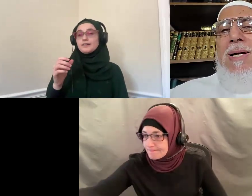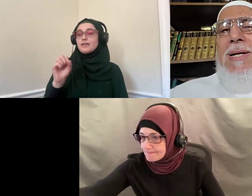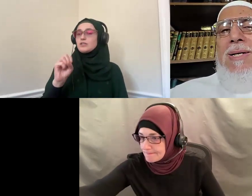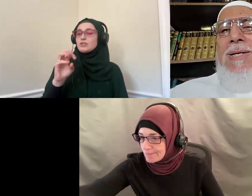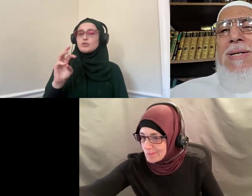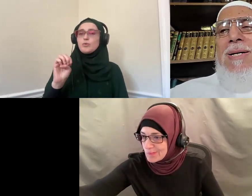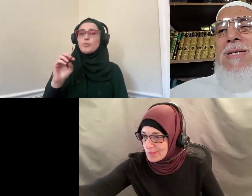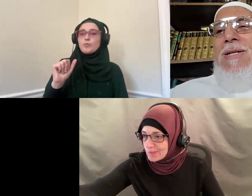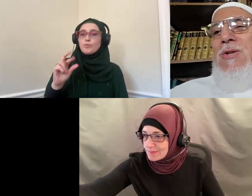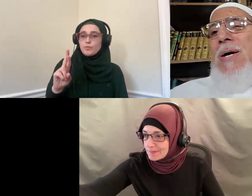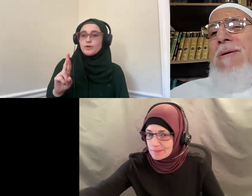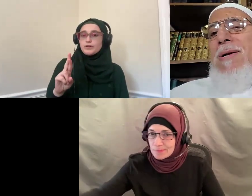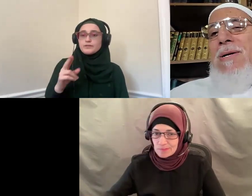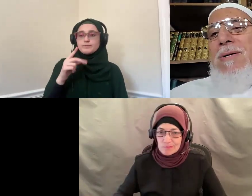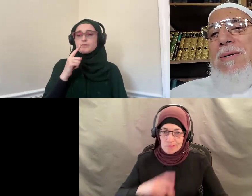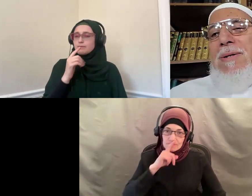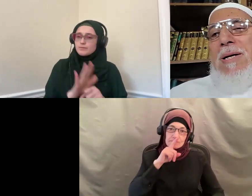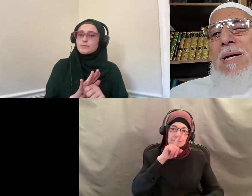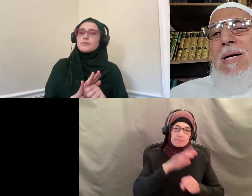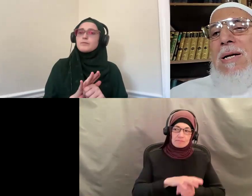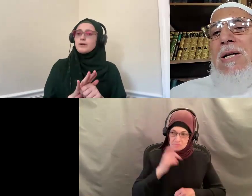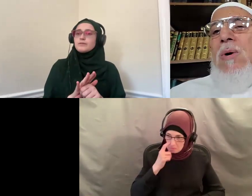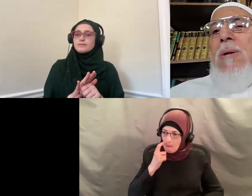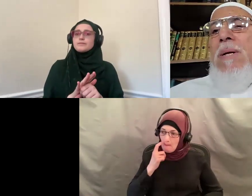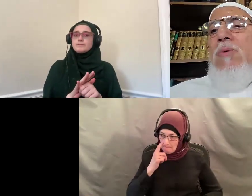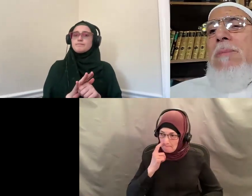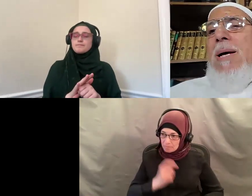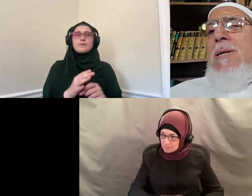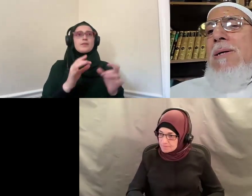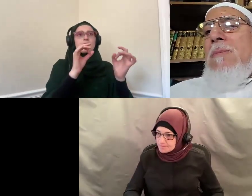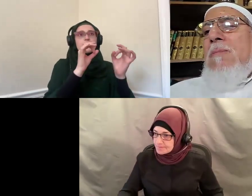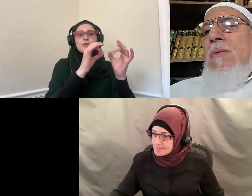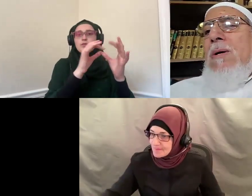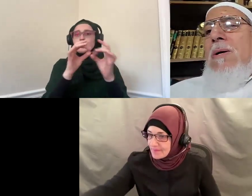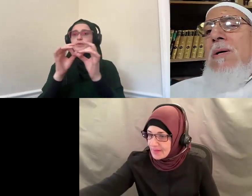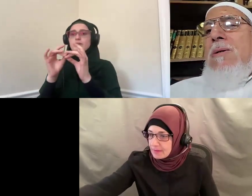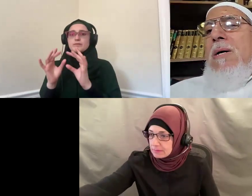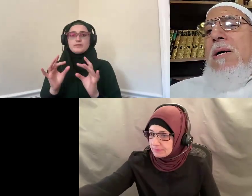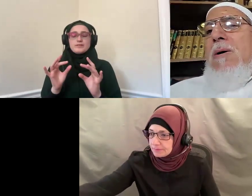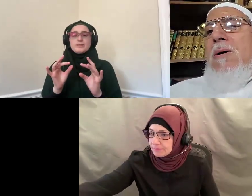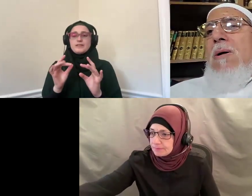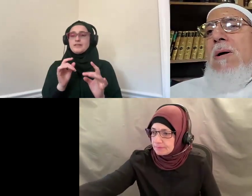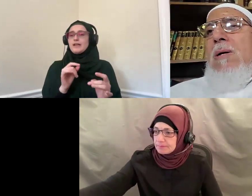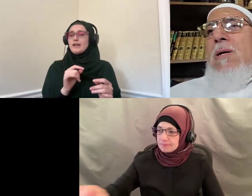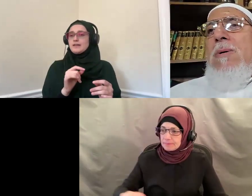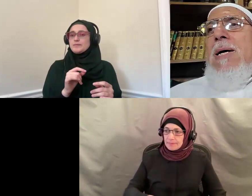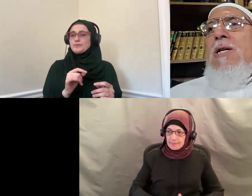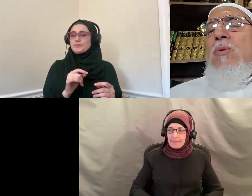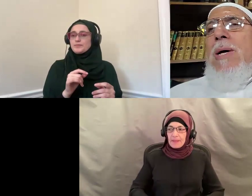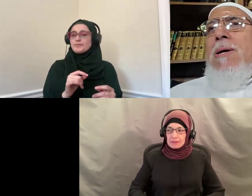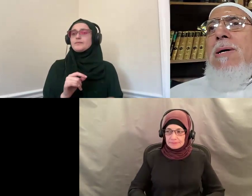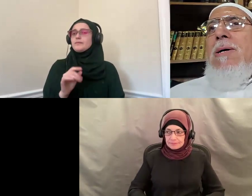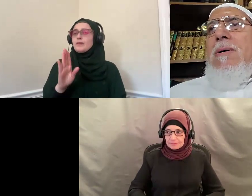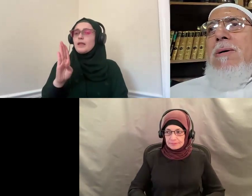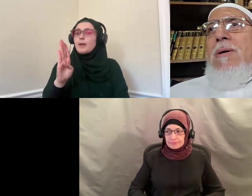wa ta'ala is swearing. And as one Bedouin man heard Allah subhanahu wa